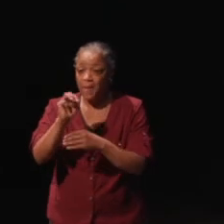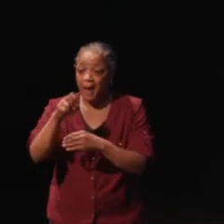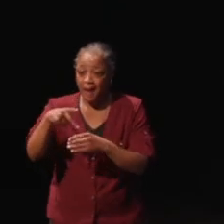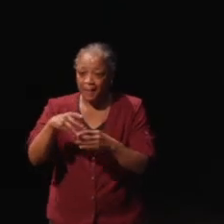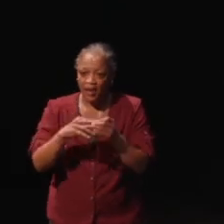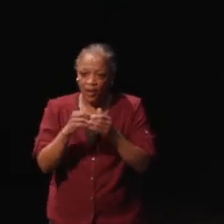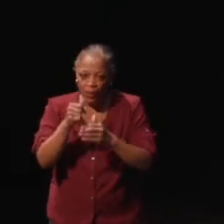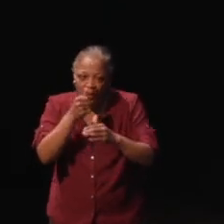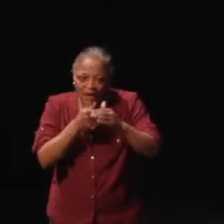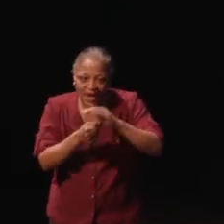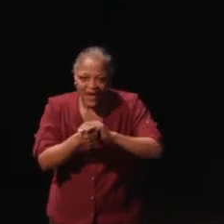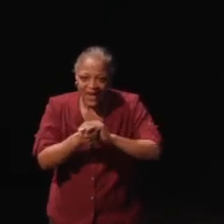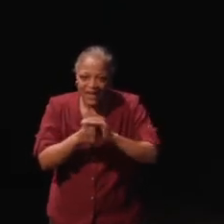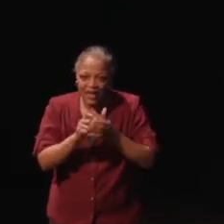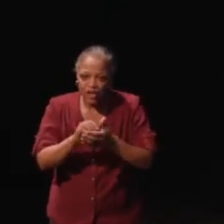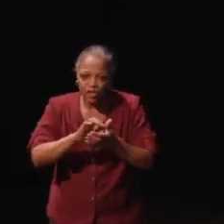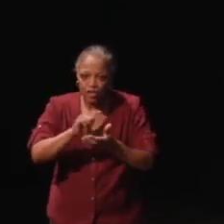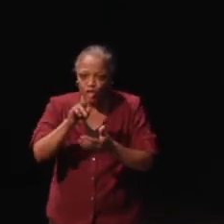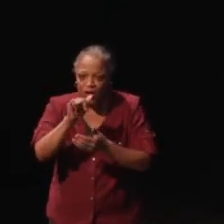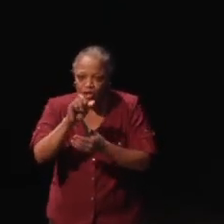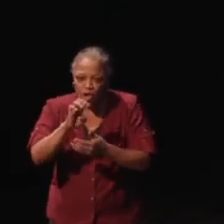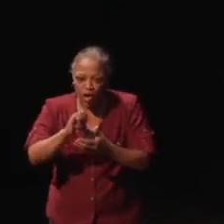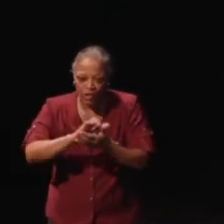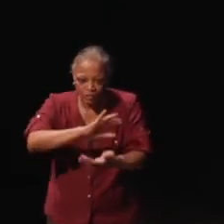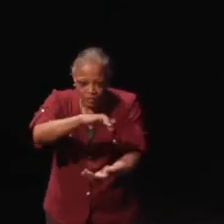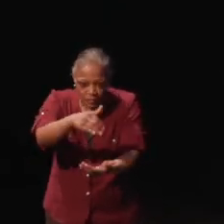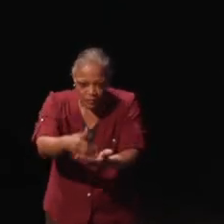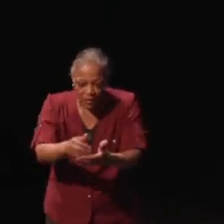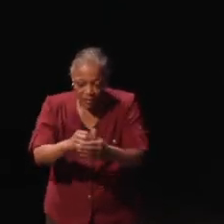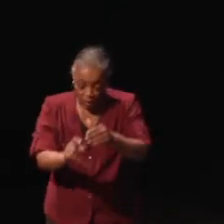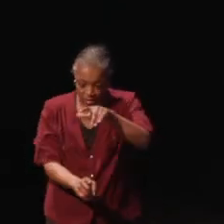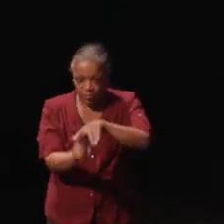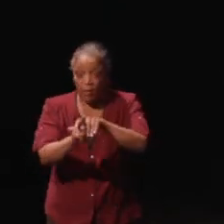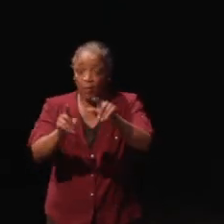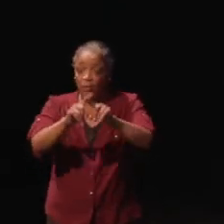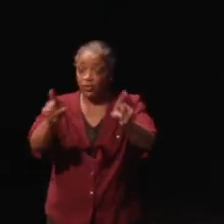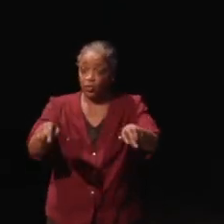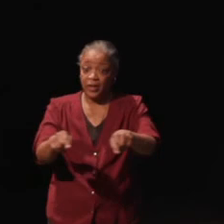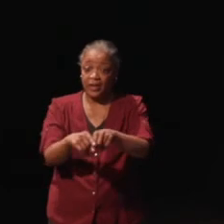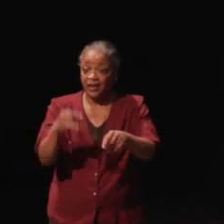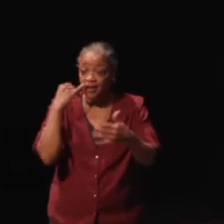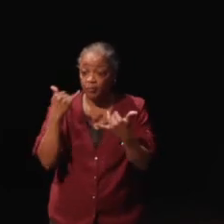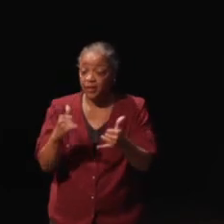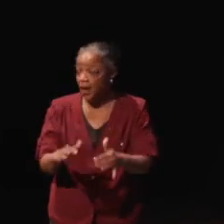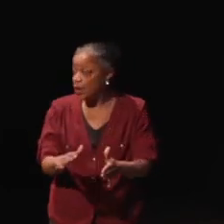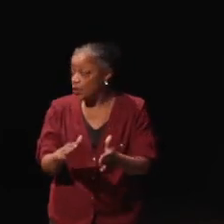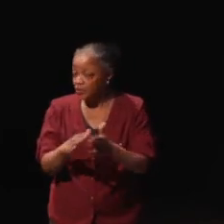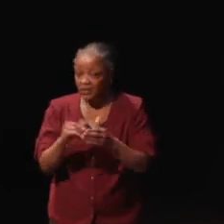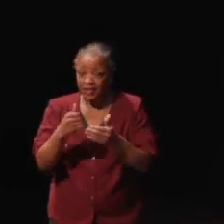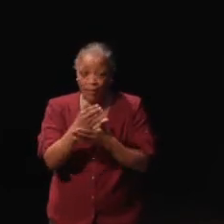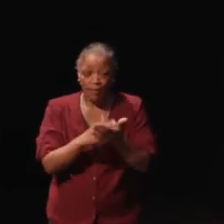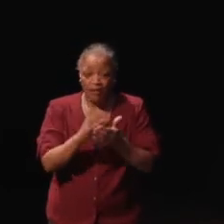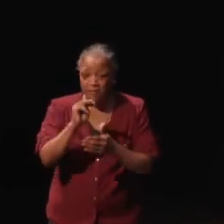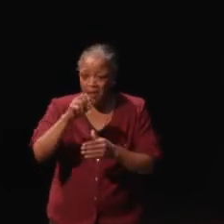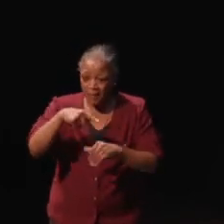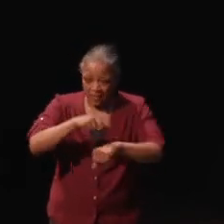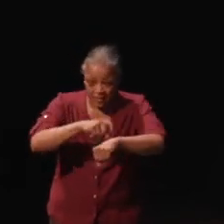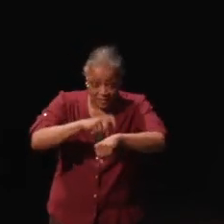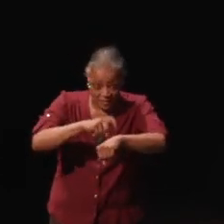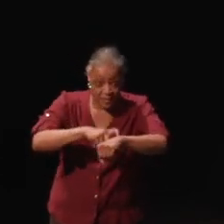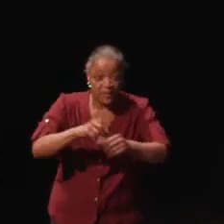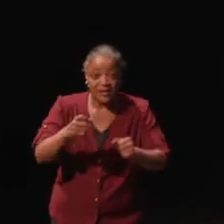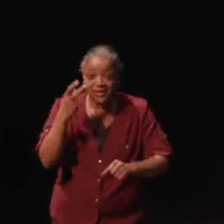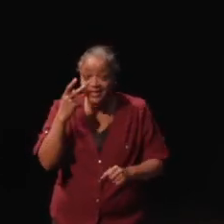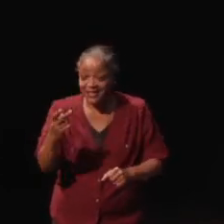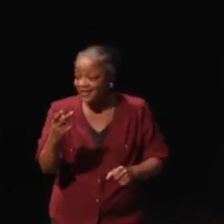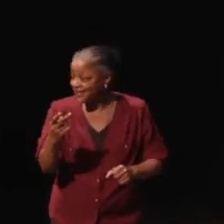hidden treasure chests. And these treasure chests would just pop up on the screen, and if the player was on that part of the map at the time and could see it,